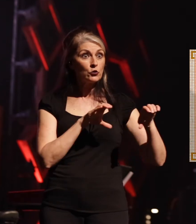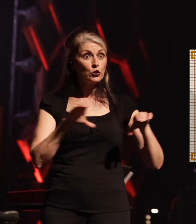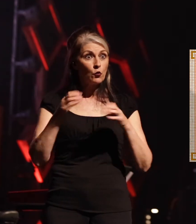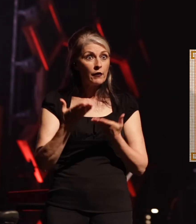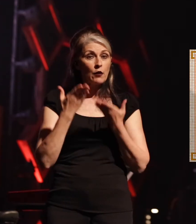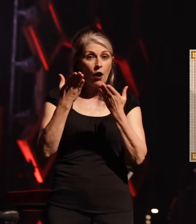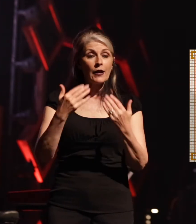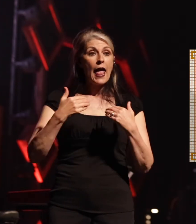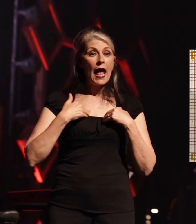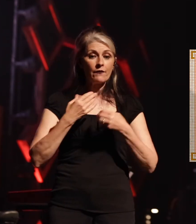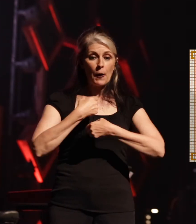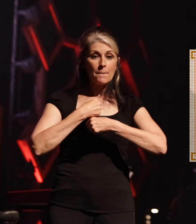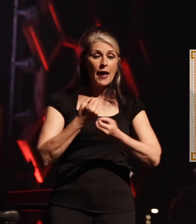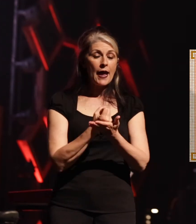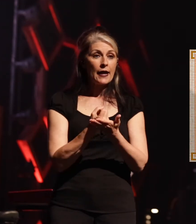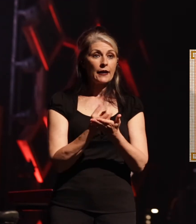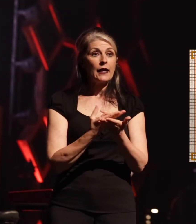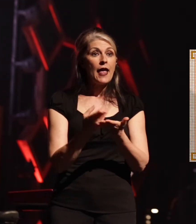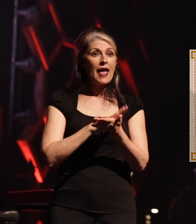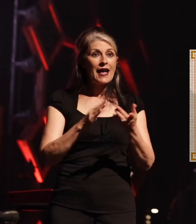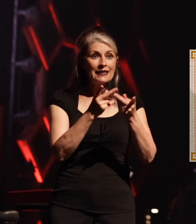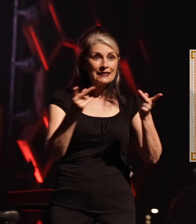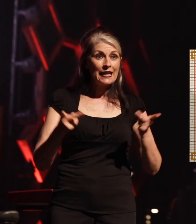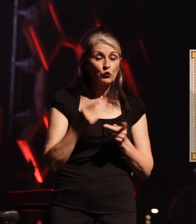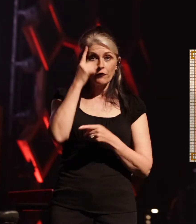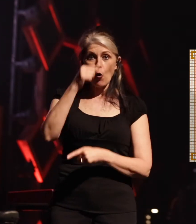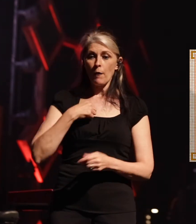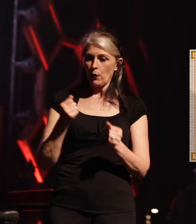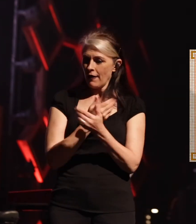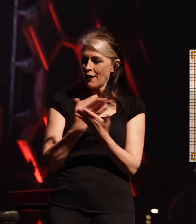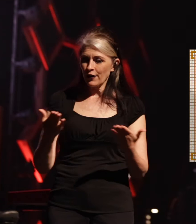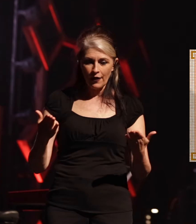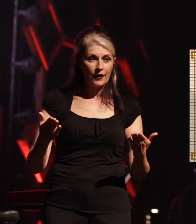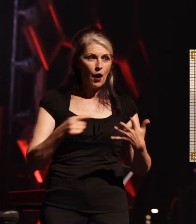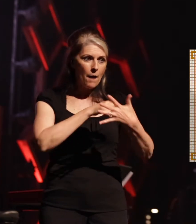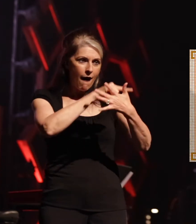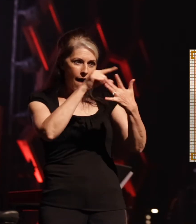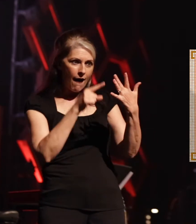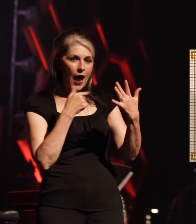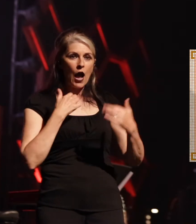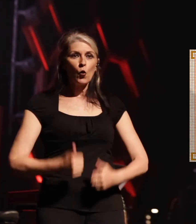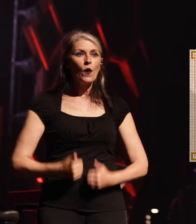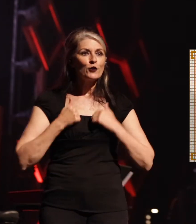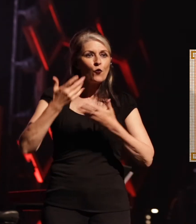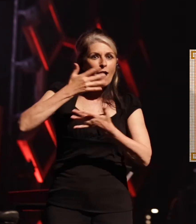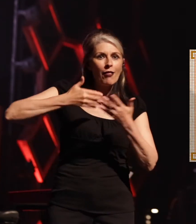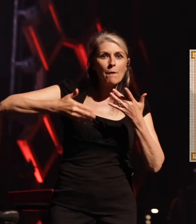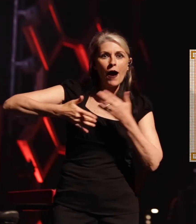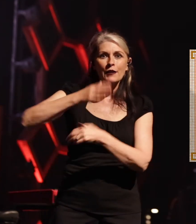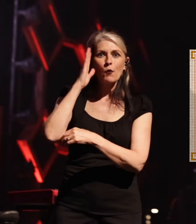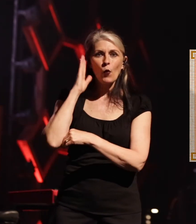make a sanctuary for me with all these things, and I will dwell among them. Douglas Stewart, one of